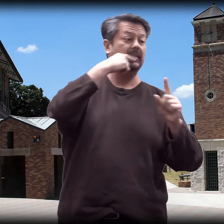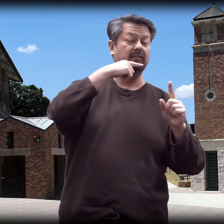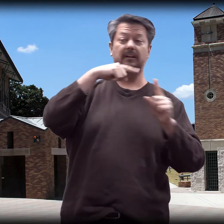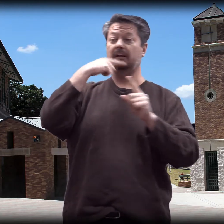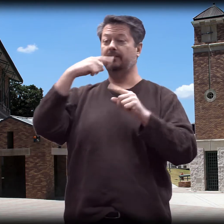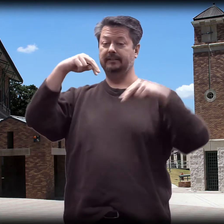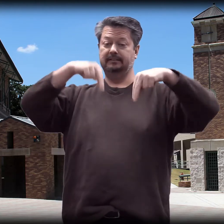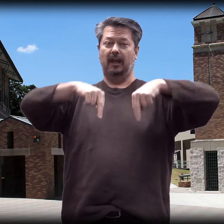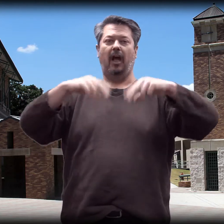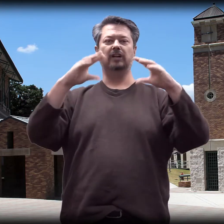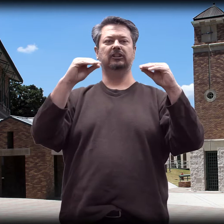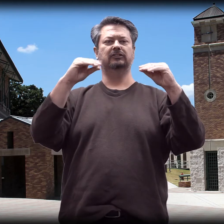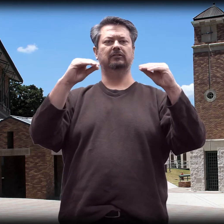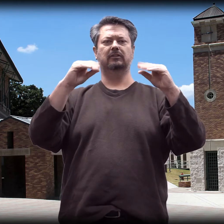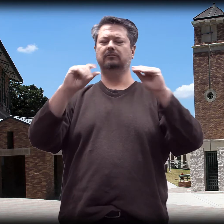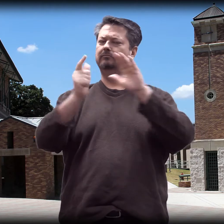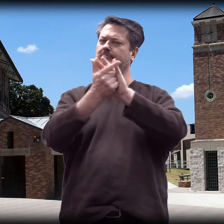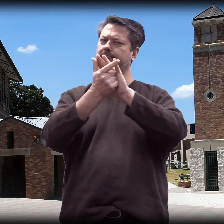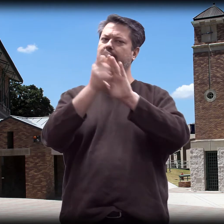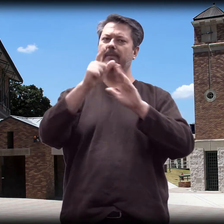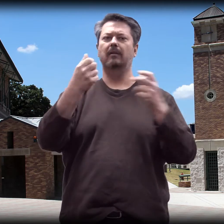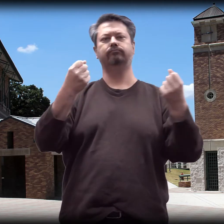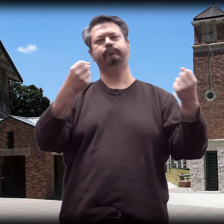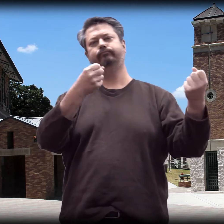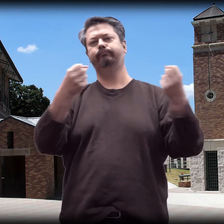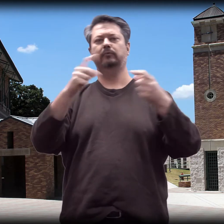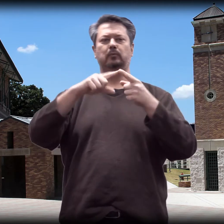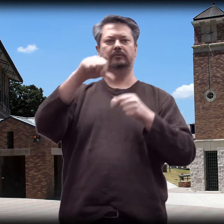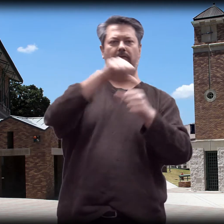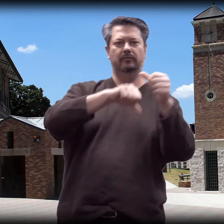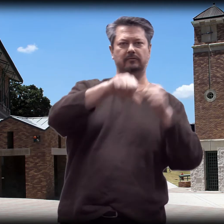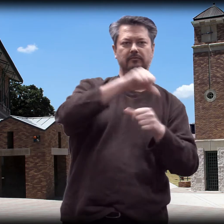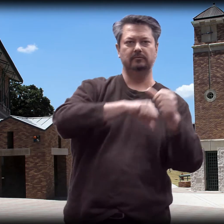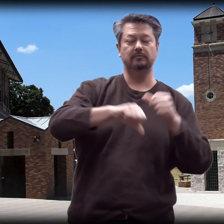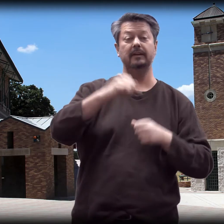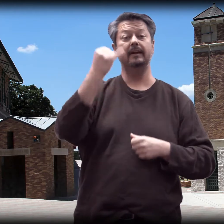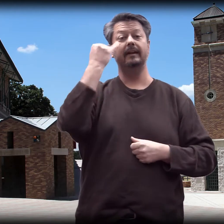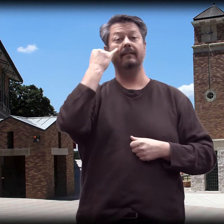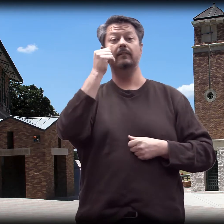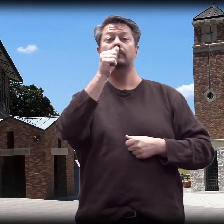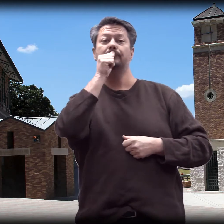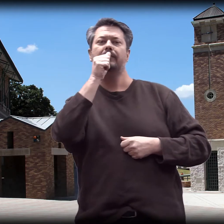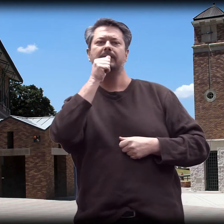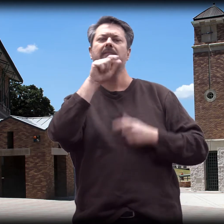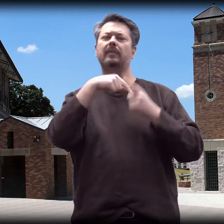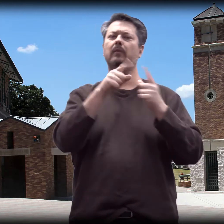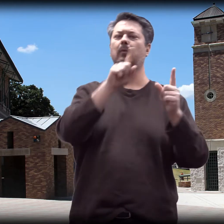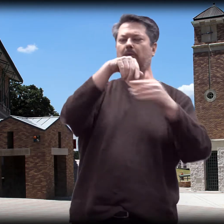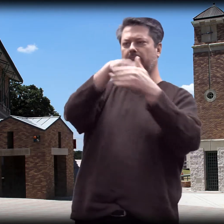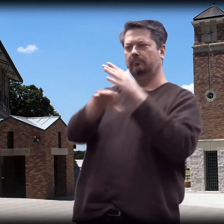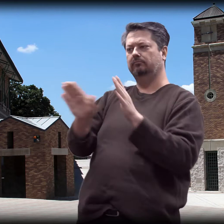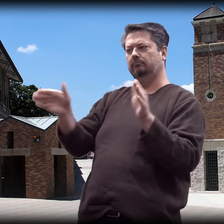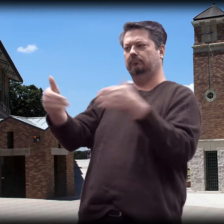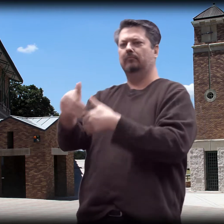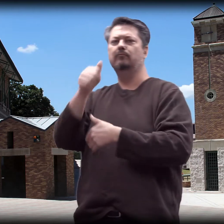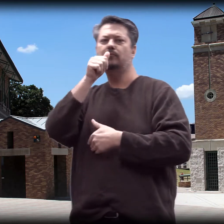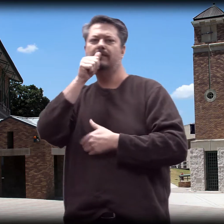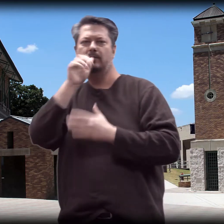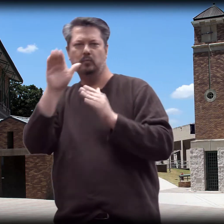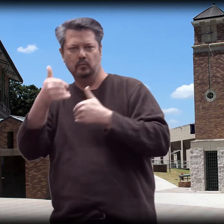times. If two hearing people are standing in a hallway, we expect them to have the conversation in sign language. If it's a private conversation, then you go somewhere private to have